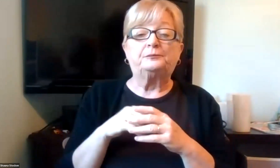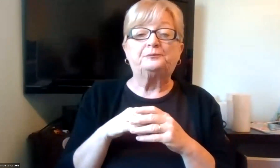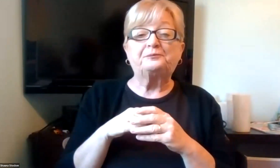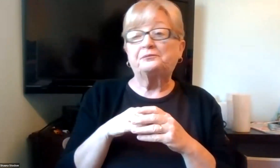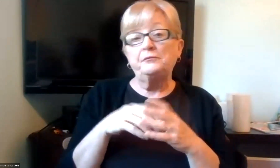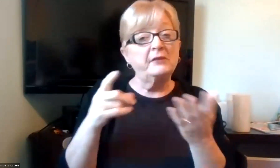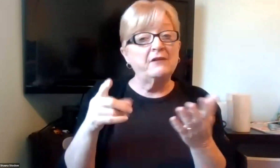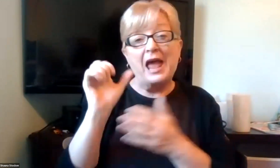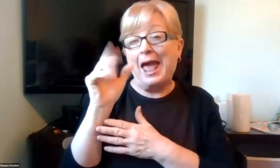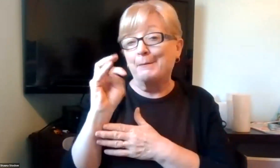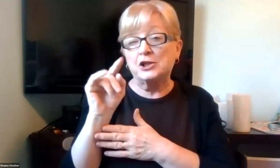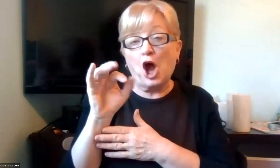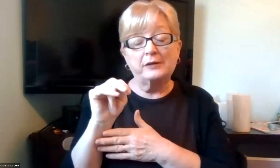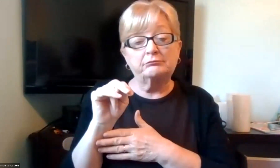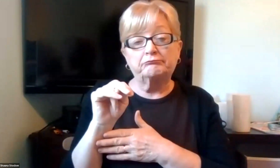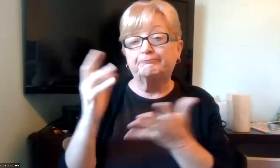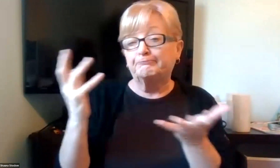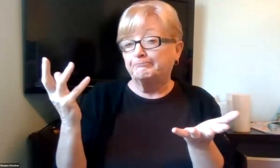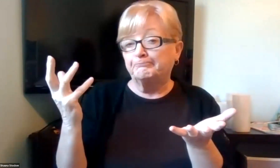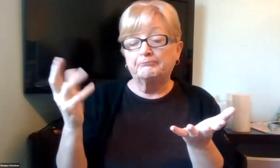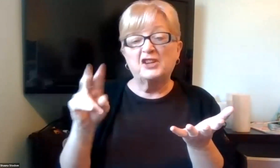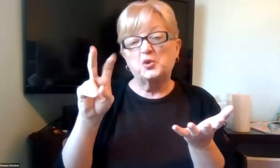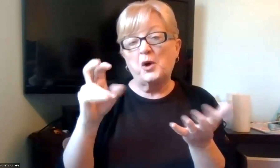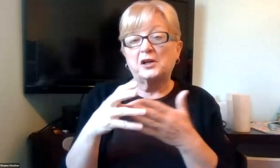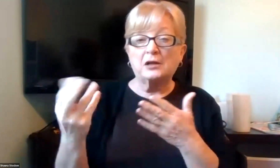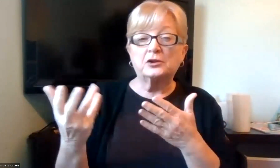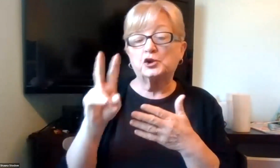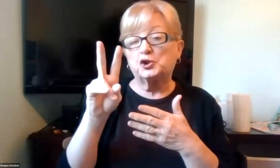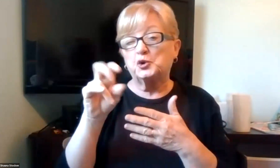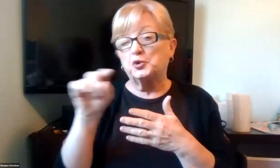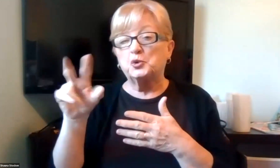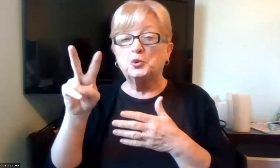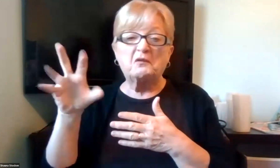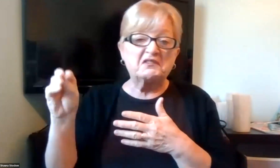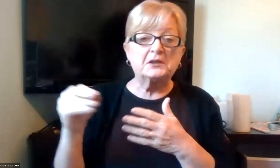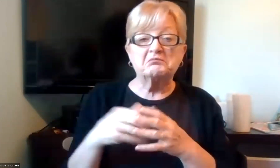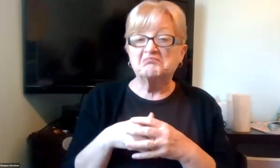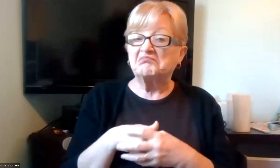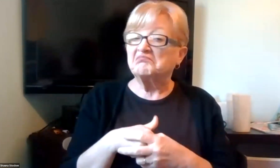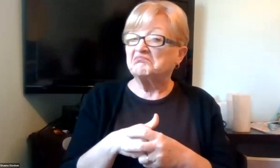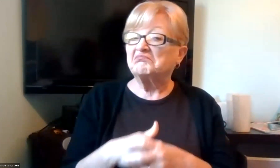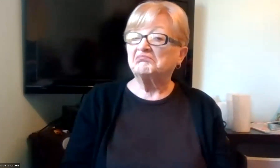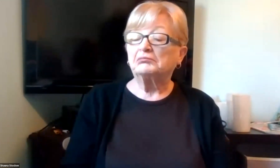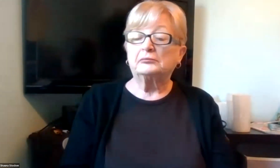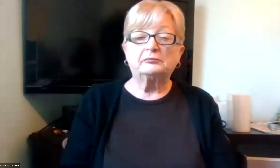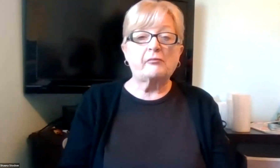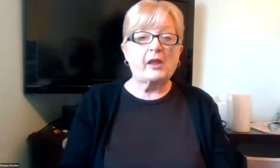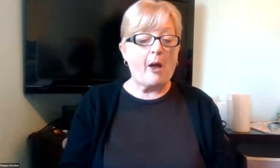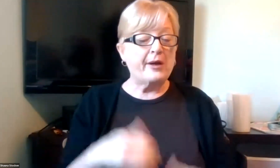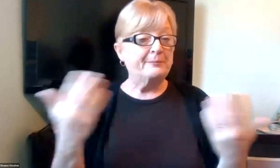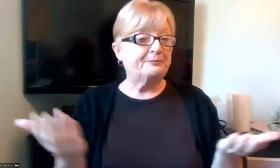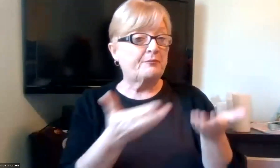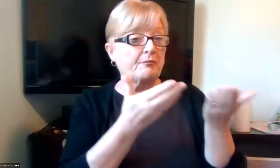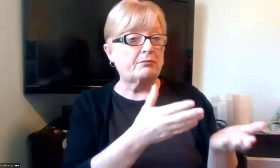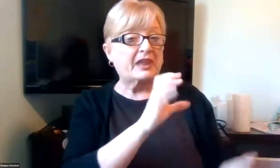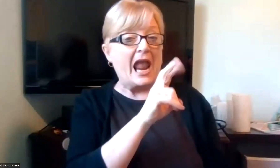with Amazon, I'd say 200 to 250. Okay. And